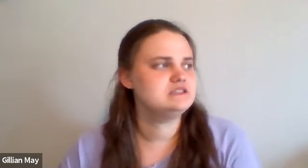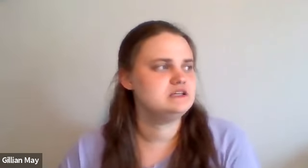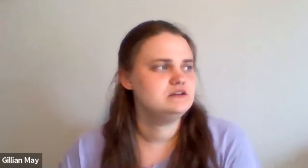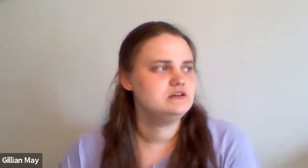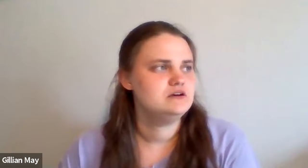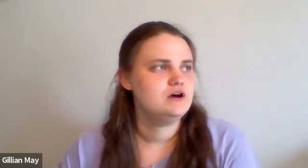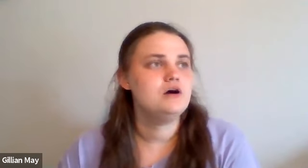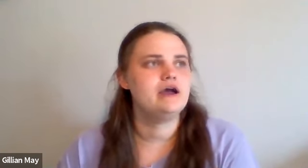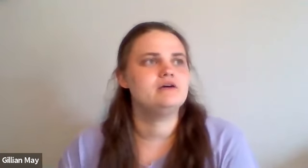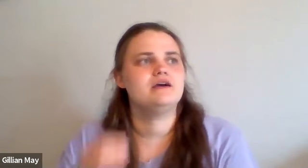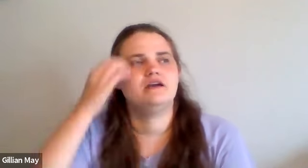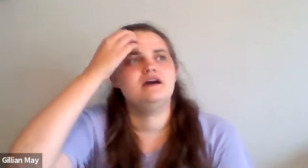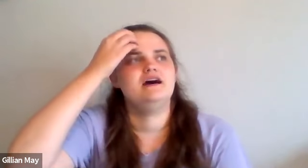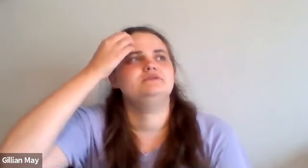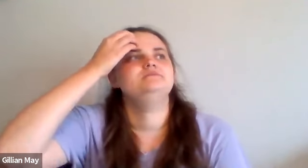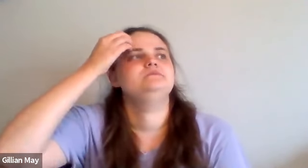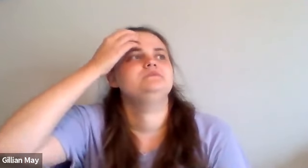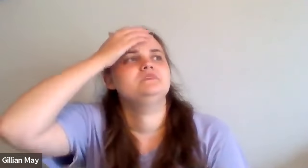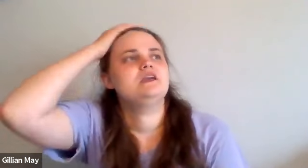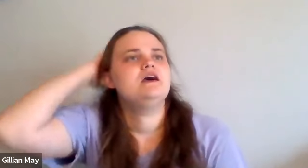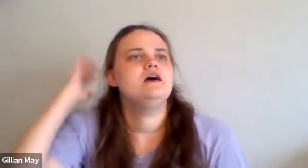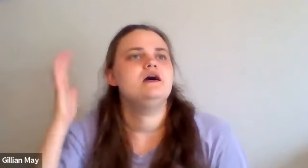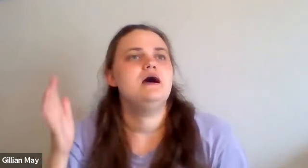see. Okay. I have one.